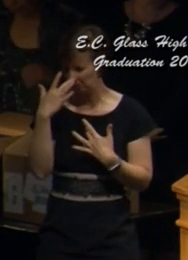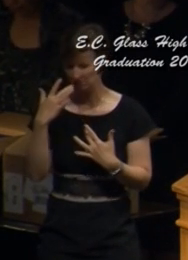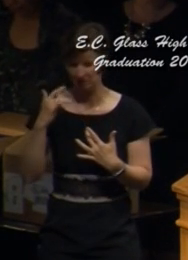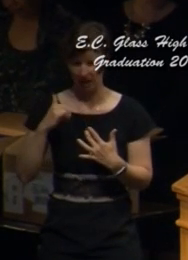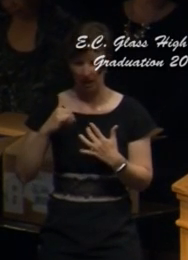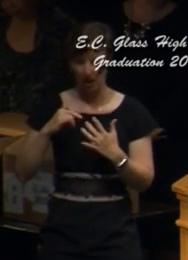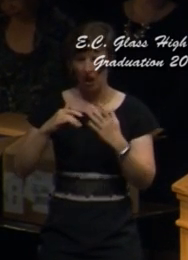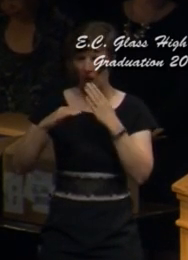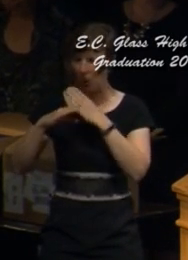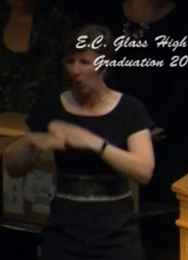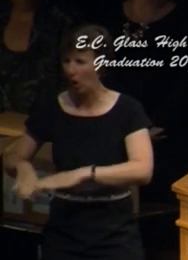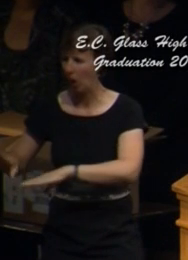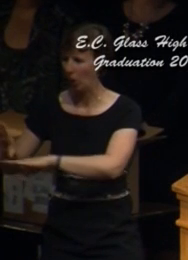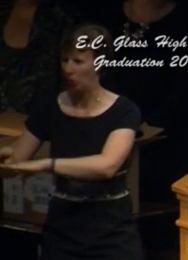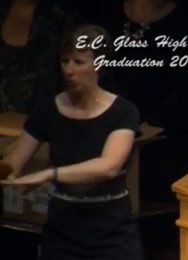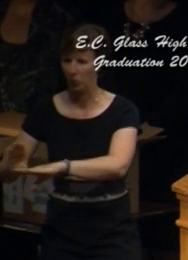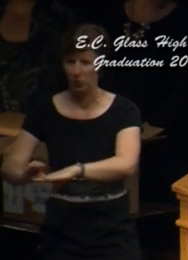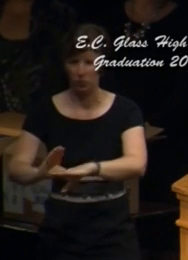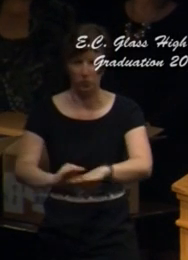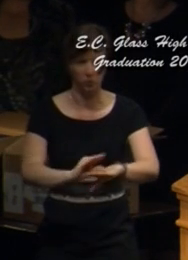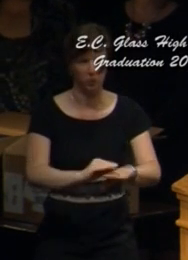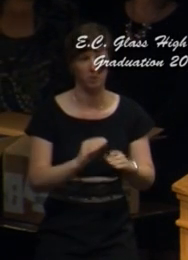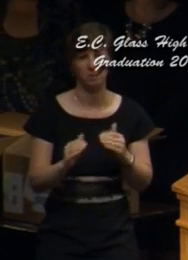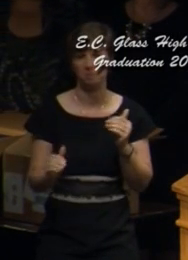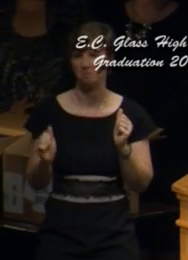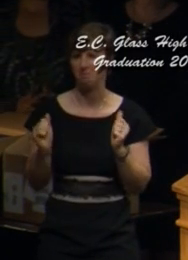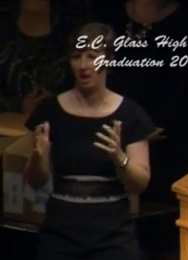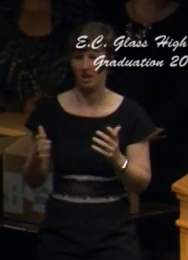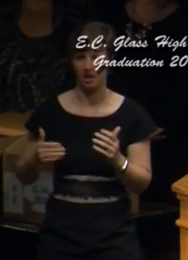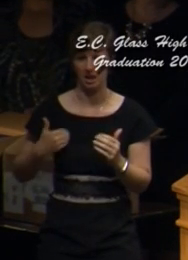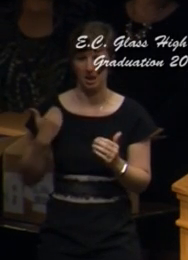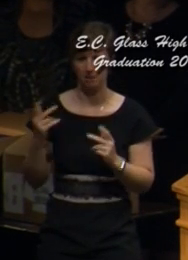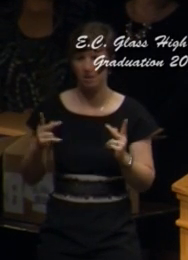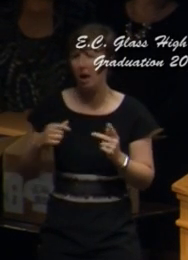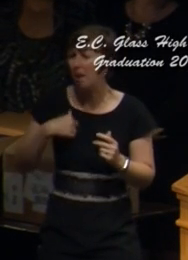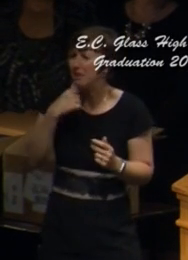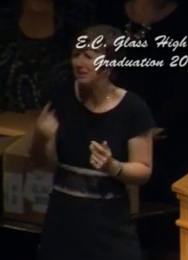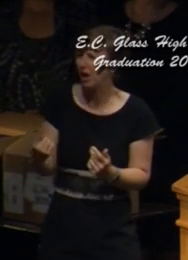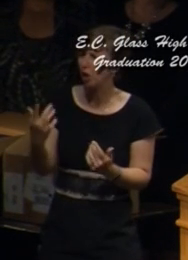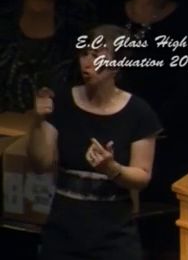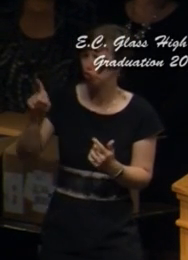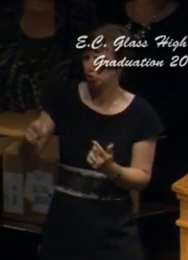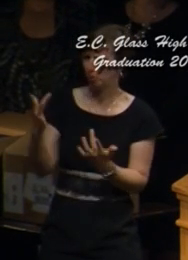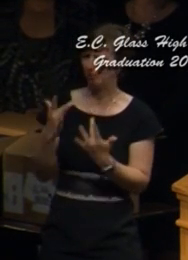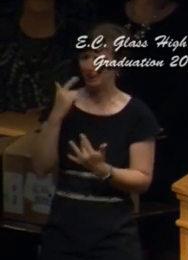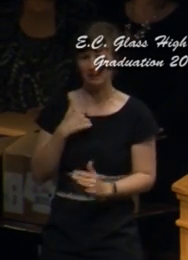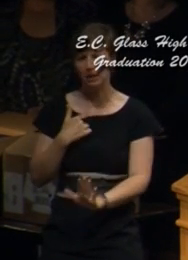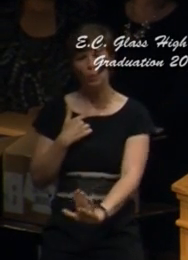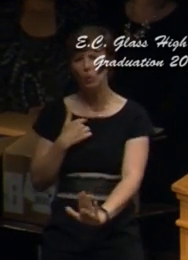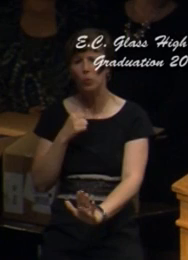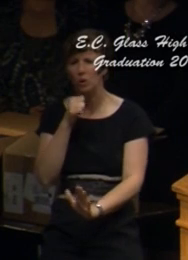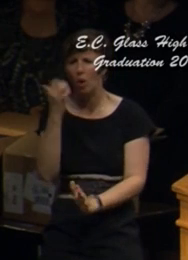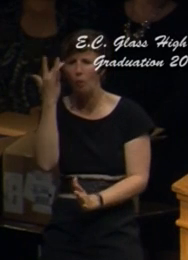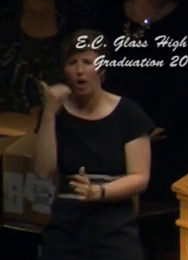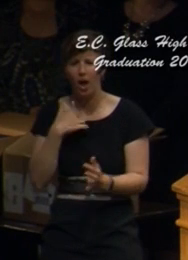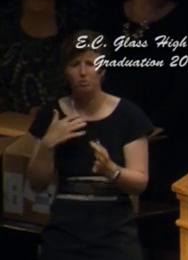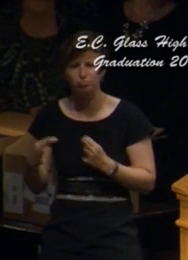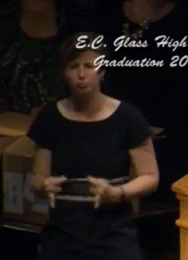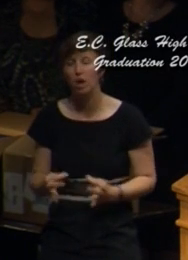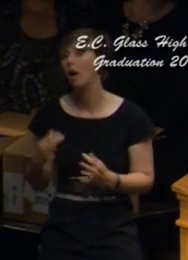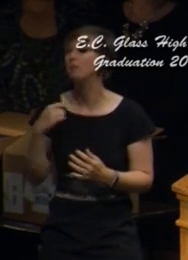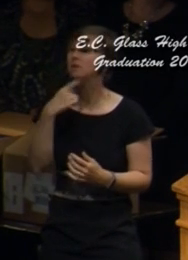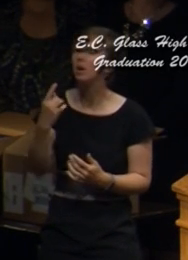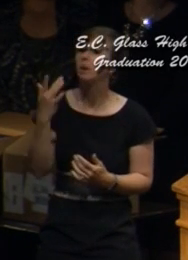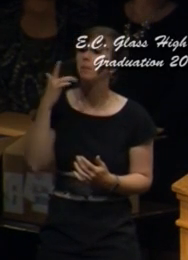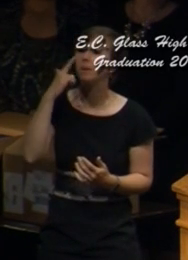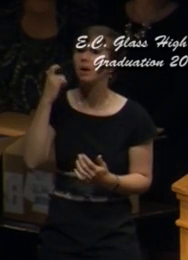voices in so many young people today. I'm not telling you this to make you feel bad for me. I'm telling you this because there are a lot of